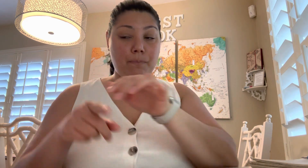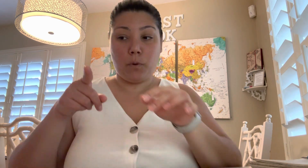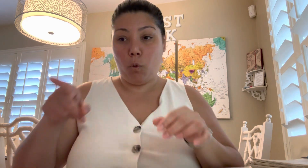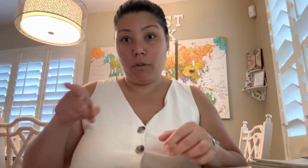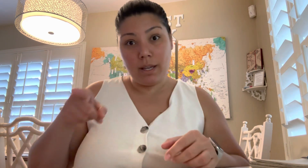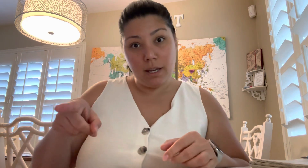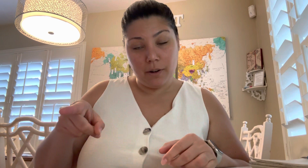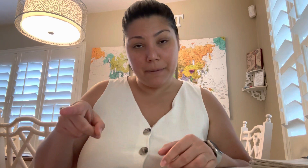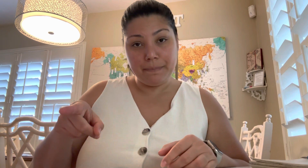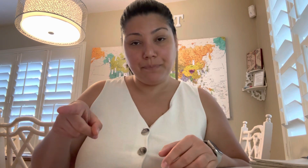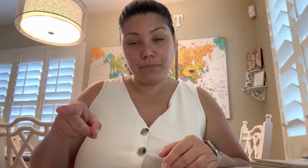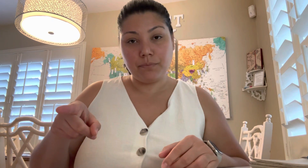over here,